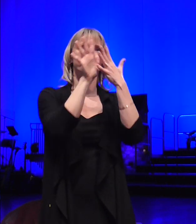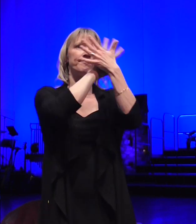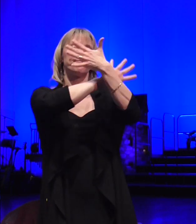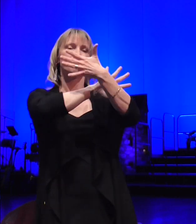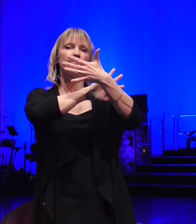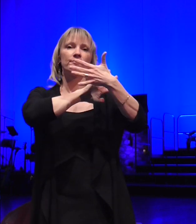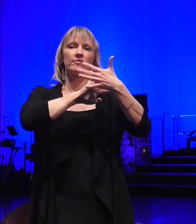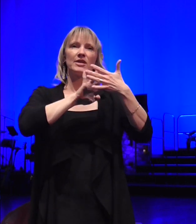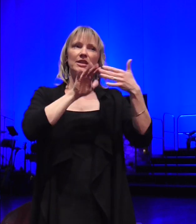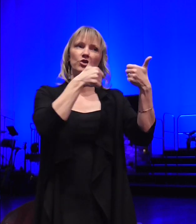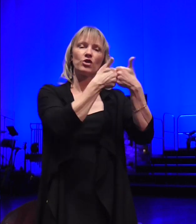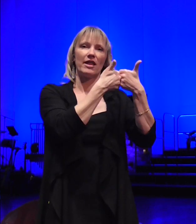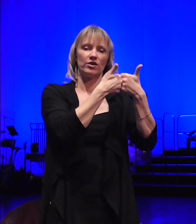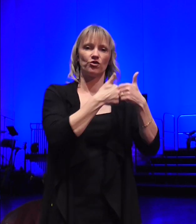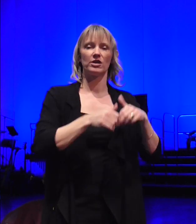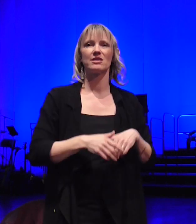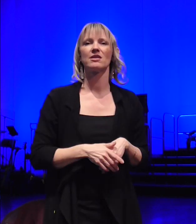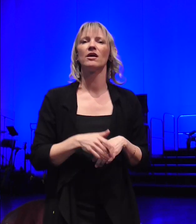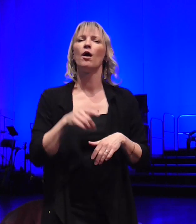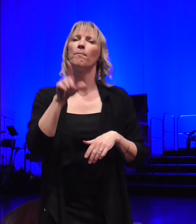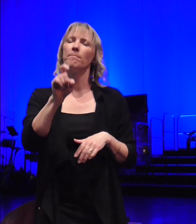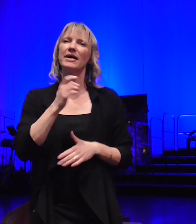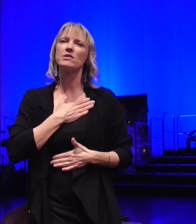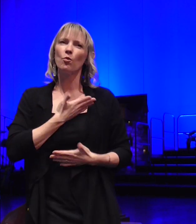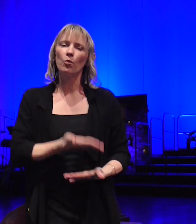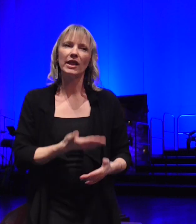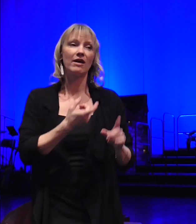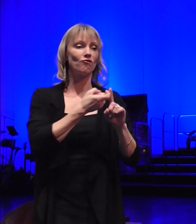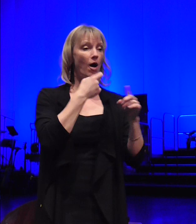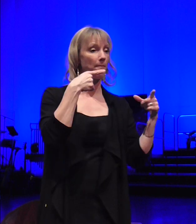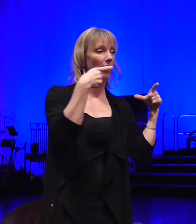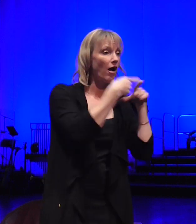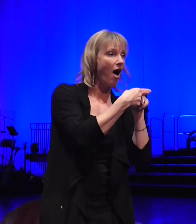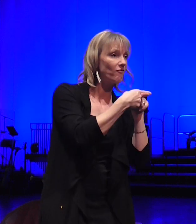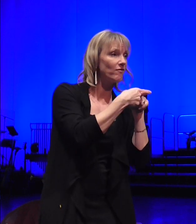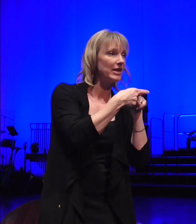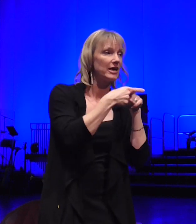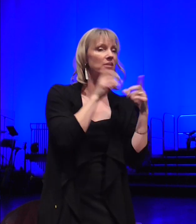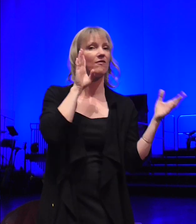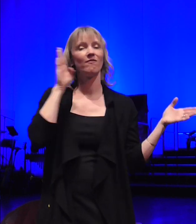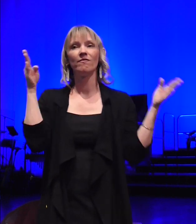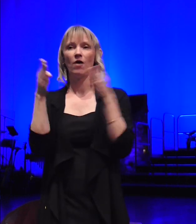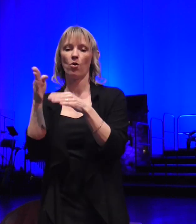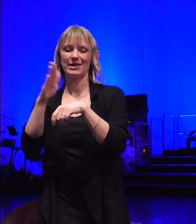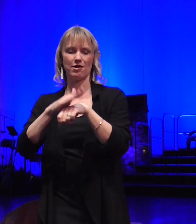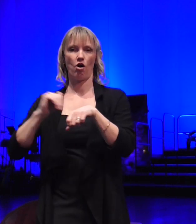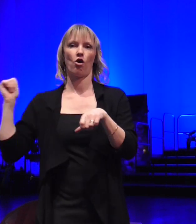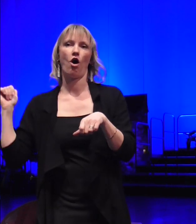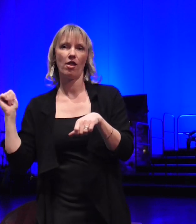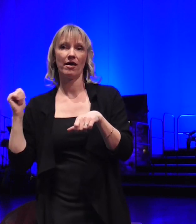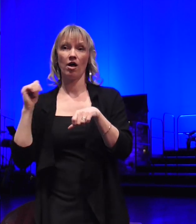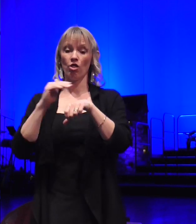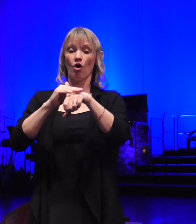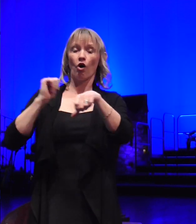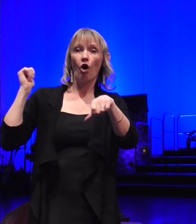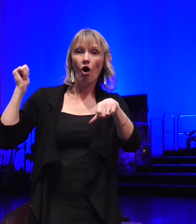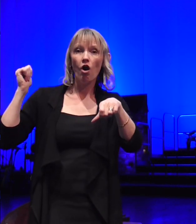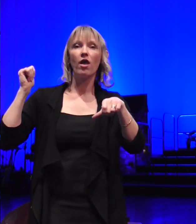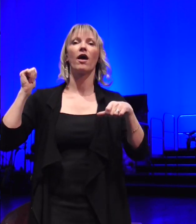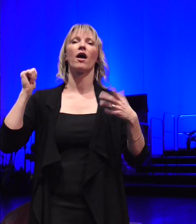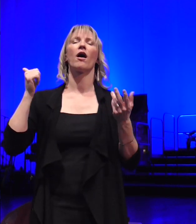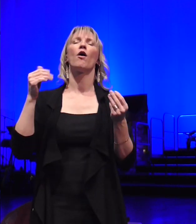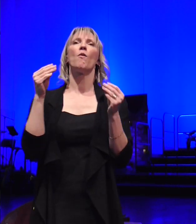there. So be willing to move from conflict to calling. That calling to bring a